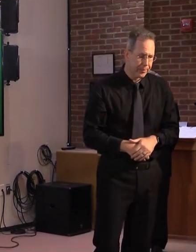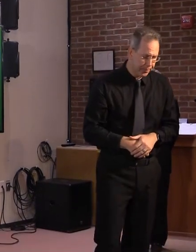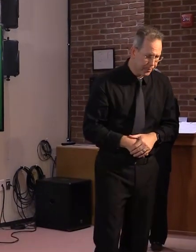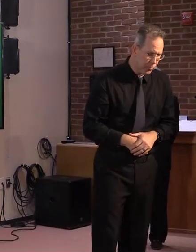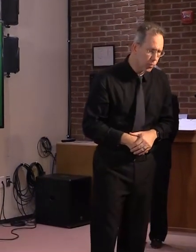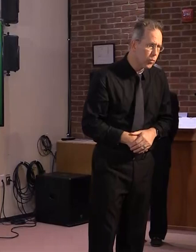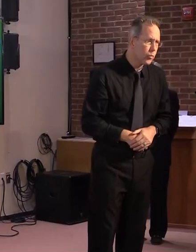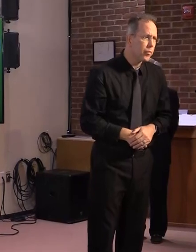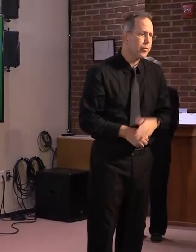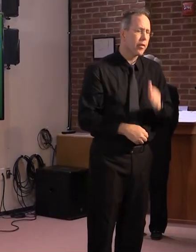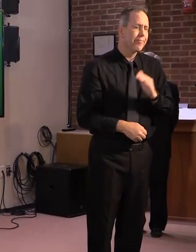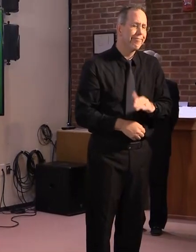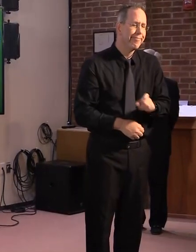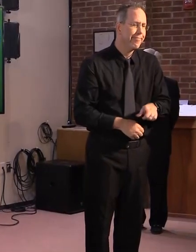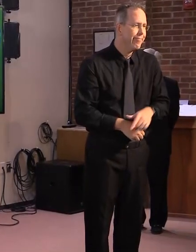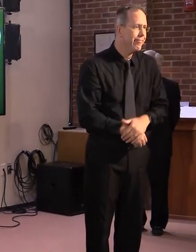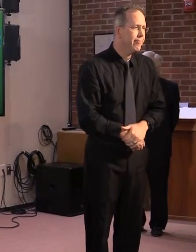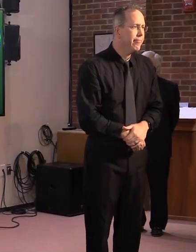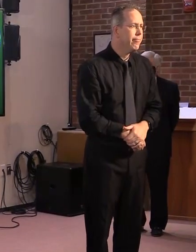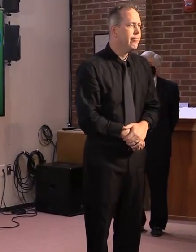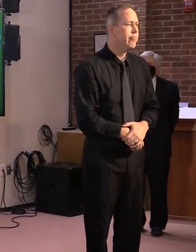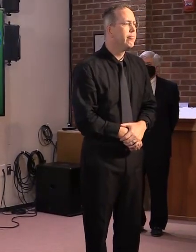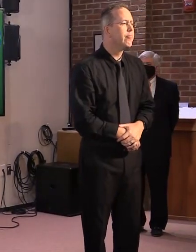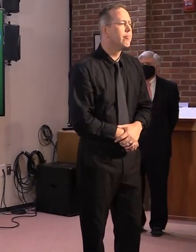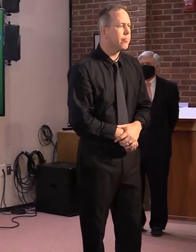Maria, Washington Post.